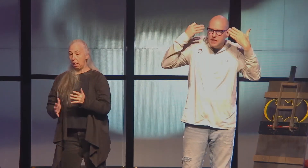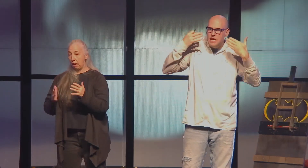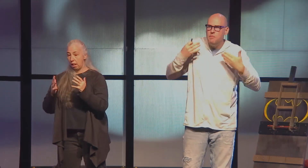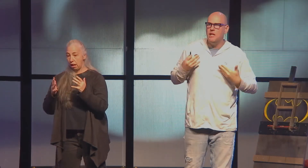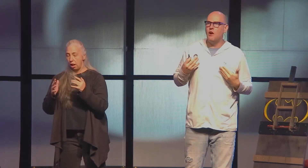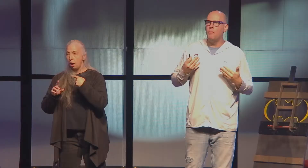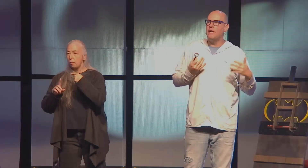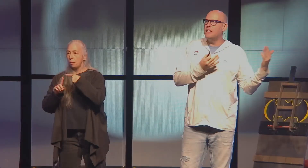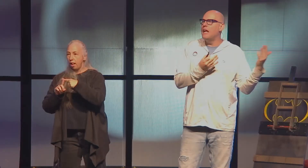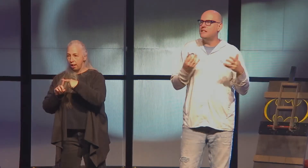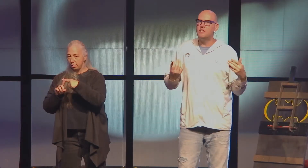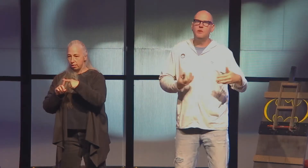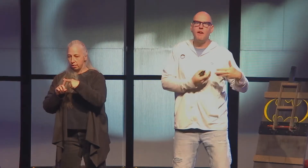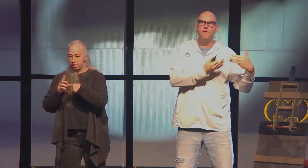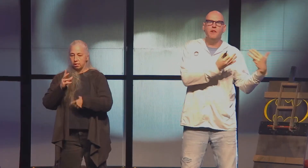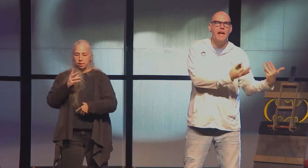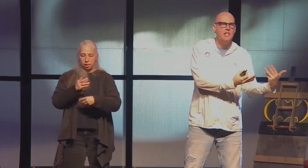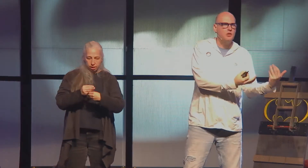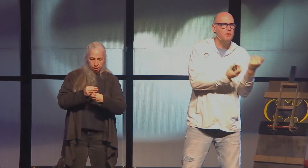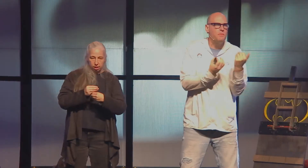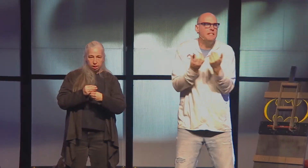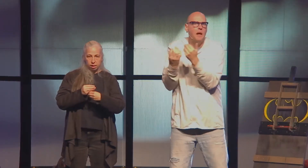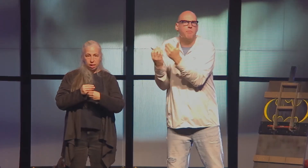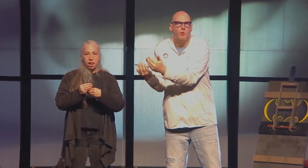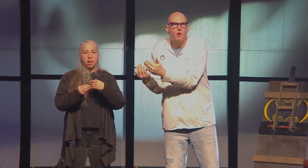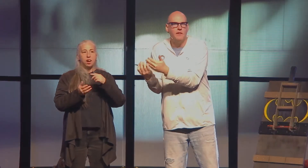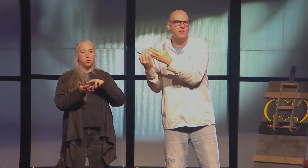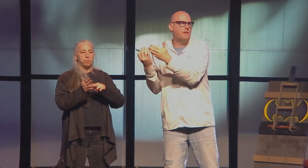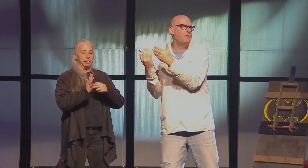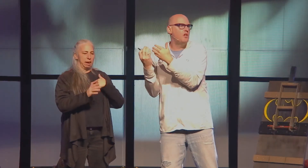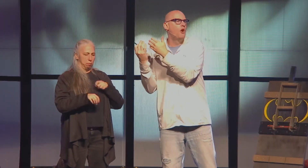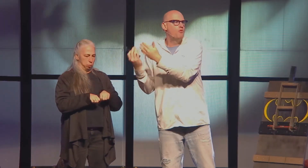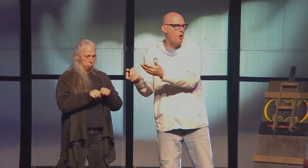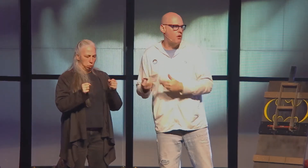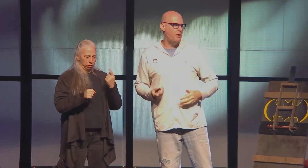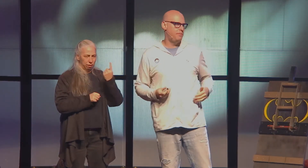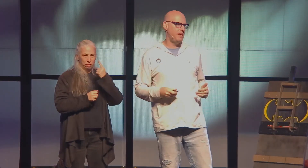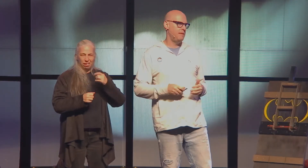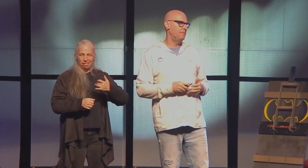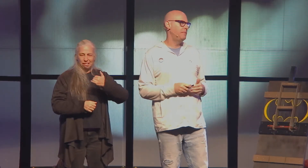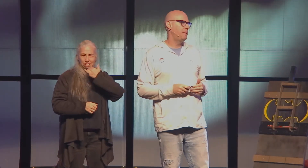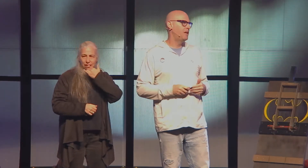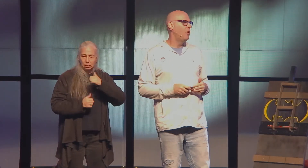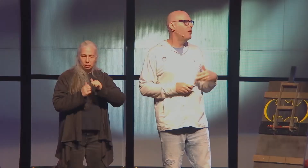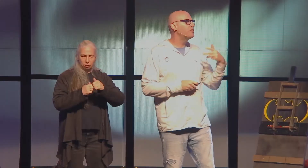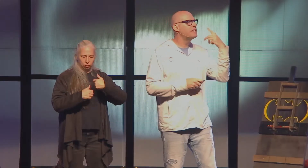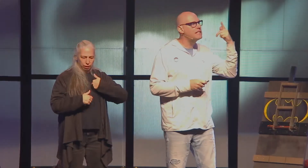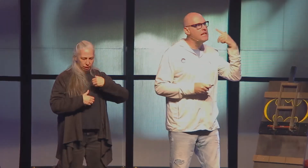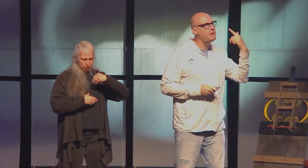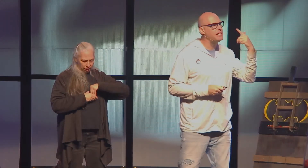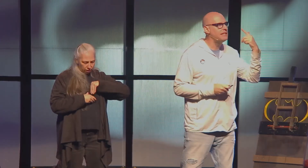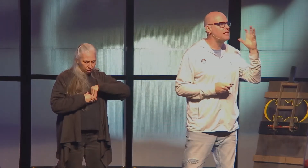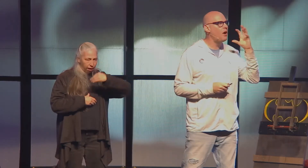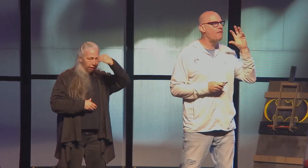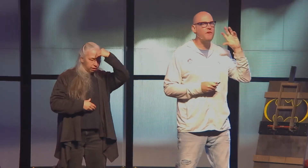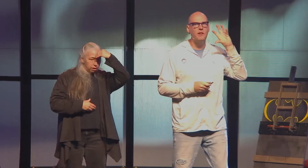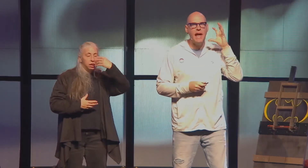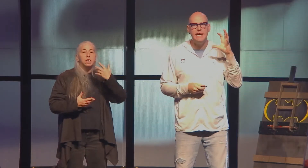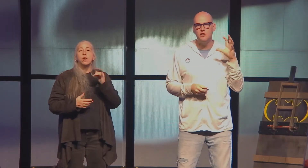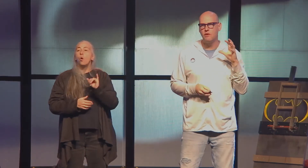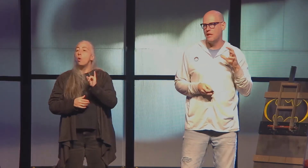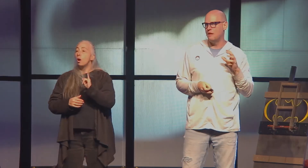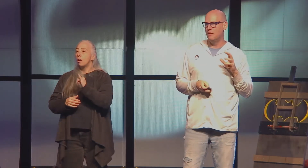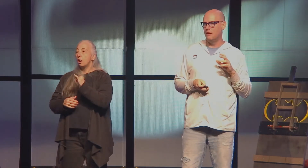The schema in our mind takes us to I feel anxious, which means I'm broken. There's something wrong with me. Or there's a schema that says, I